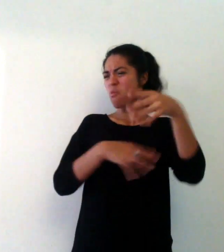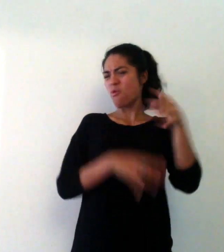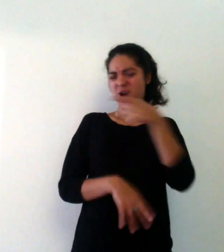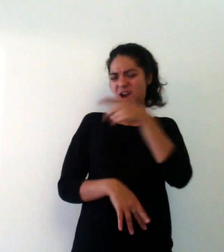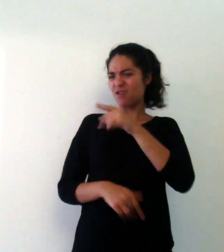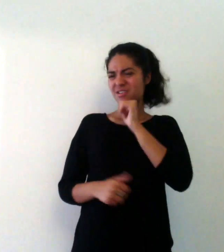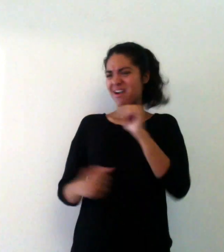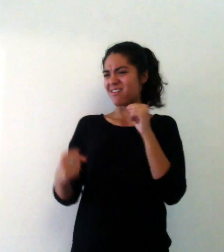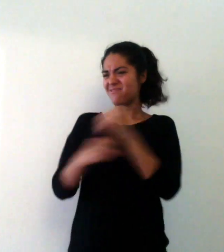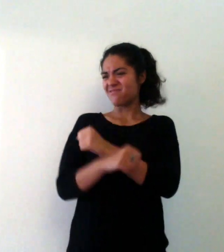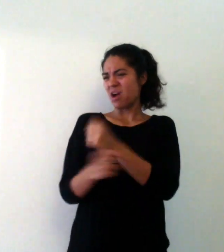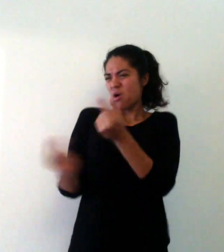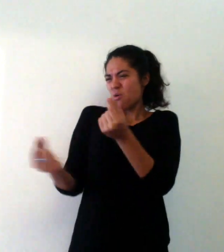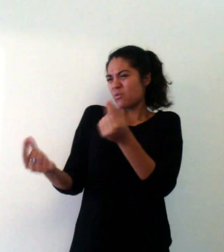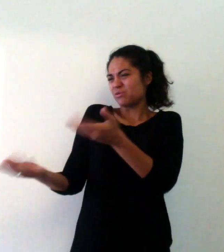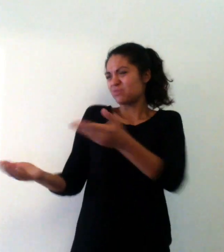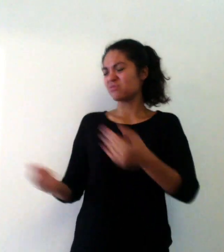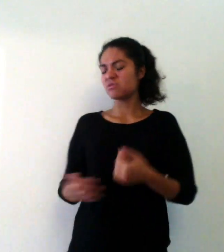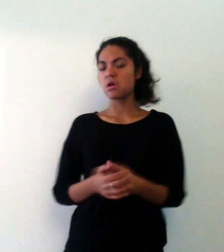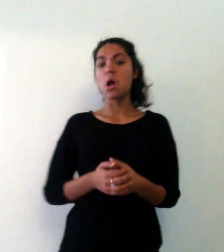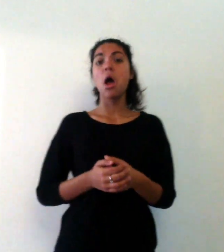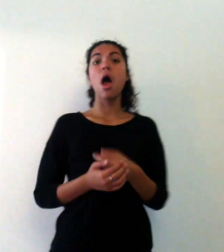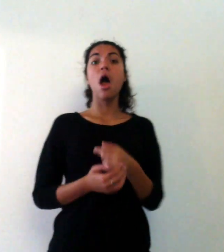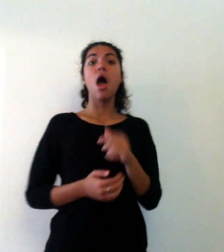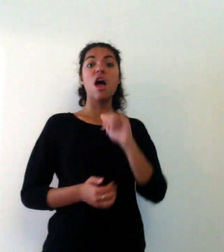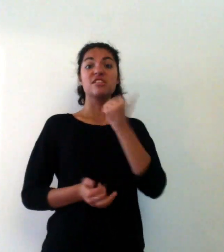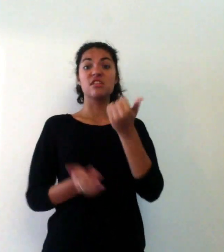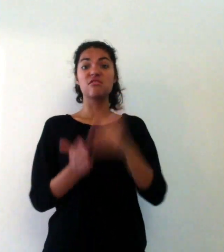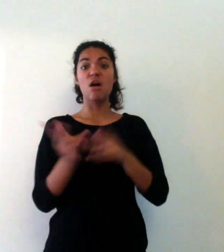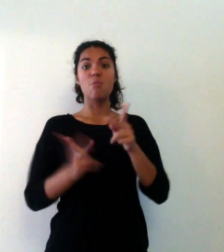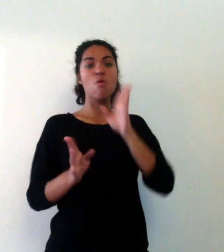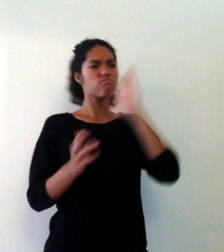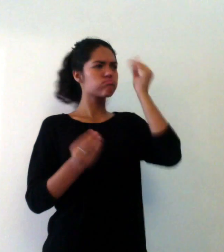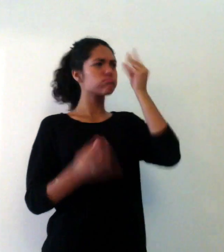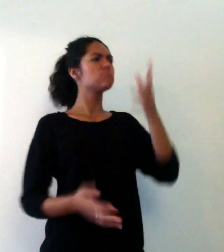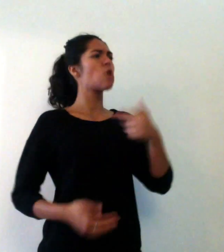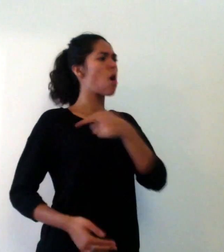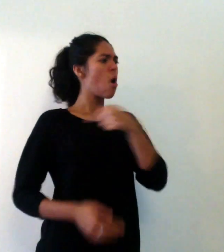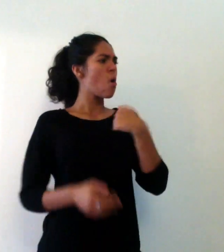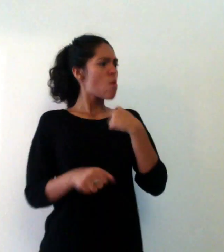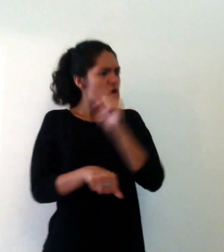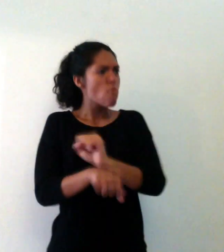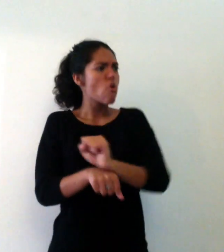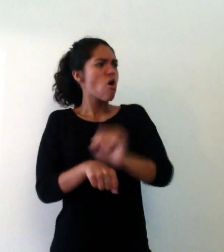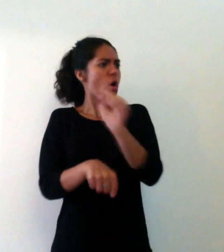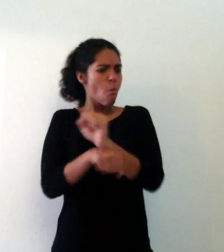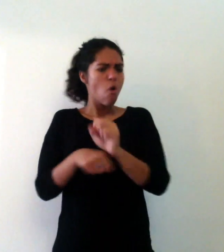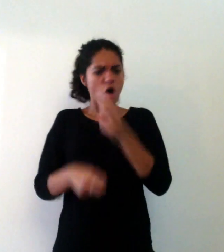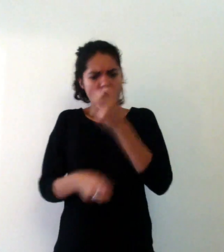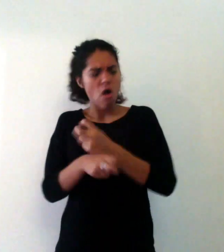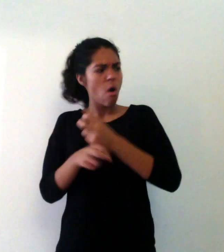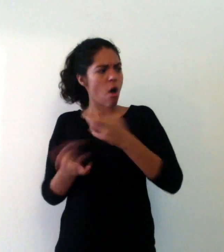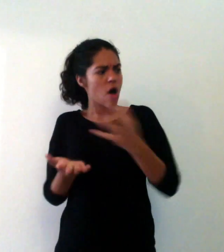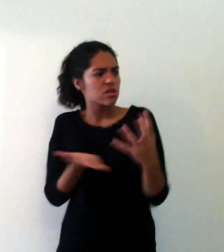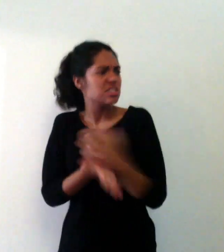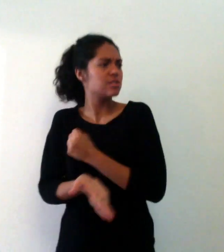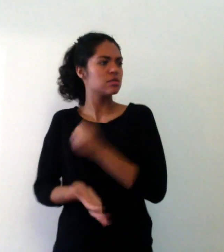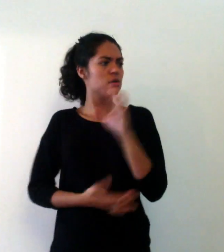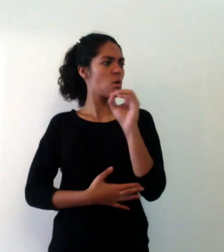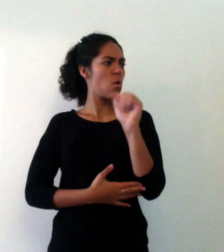struggle? And from 10,000 throats would come the answer, we were deep in the earth with our faces to the coal.